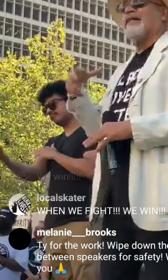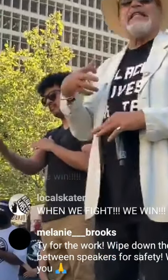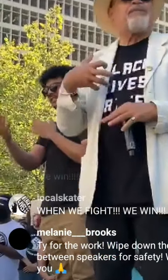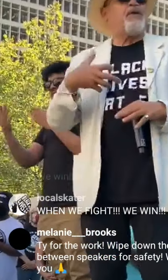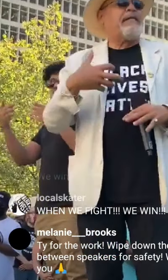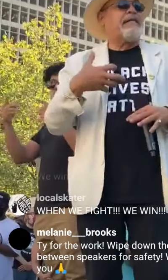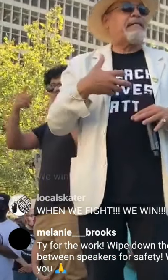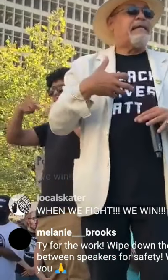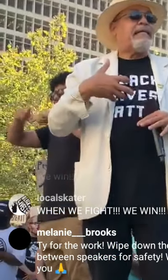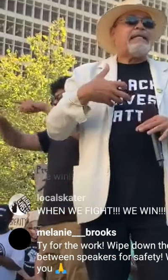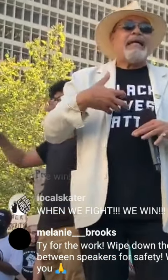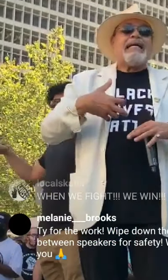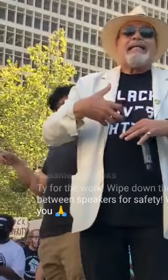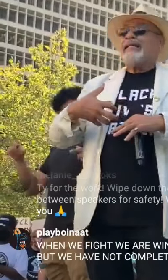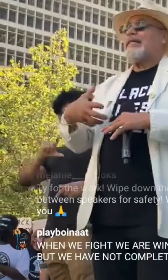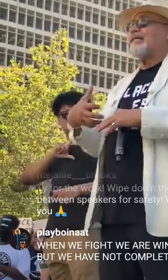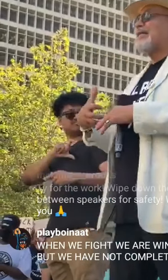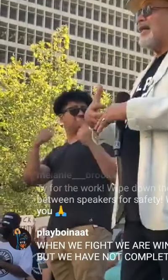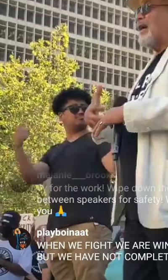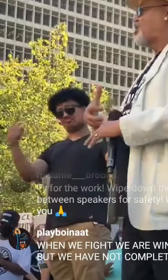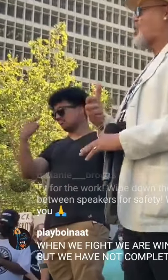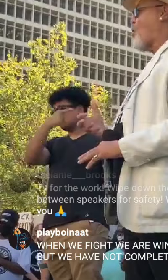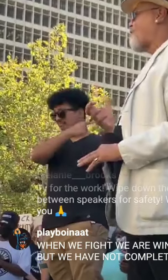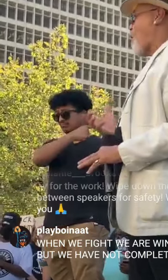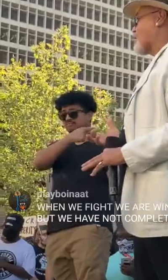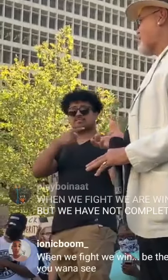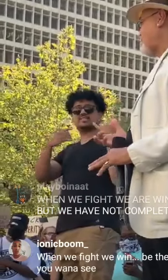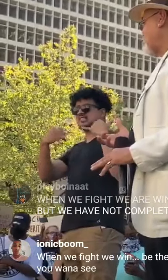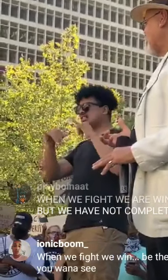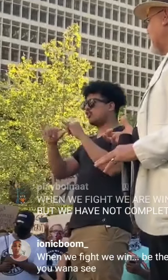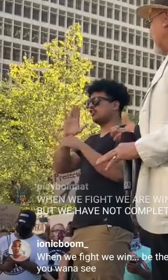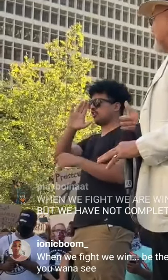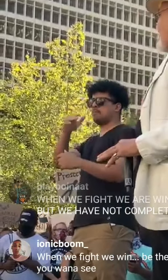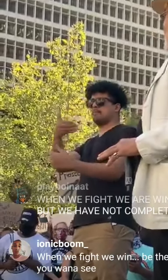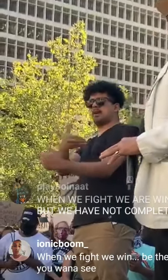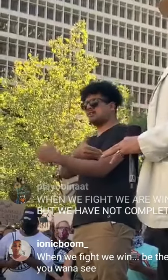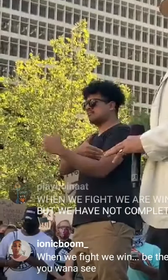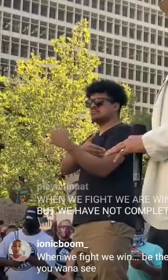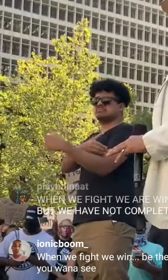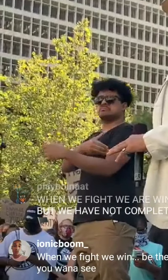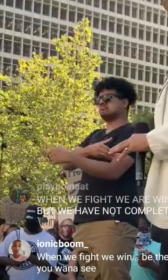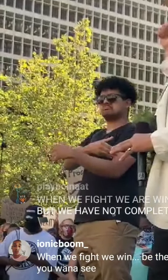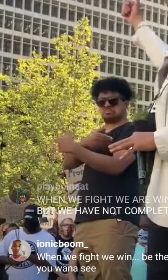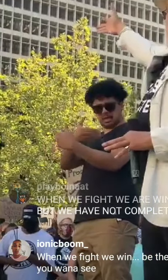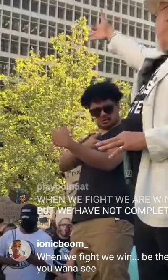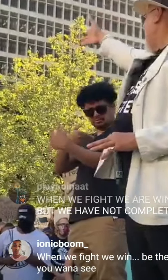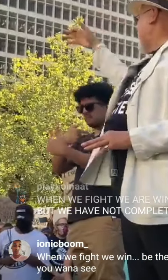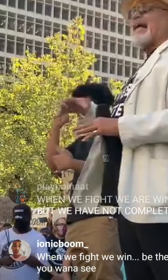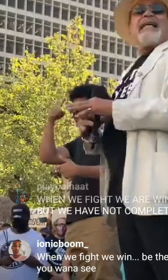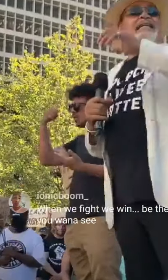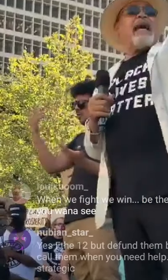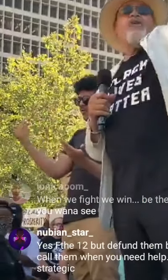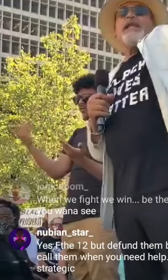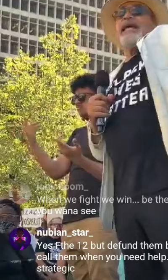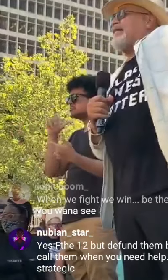the presence of these police. This is a show of force. They don't need that. They don't